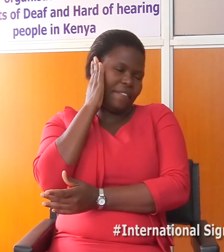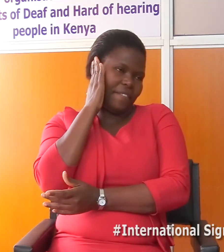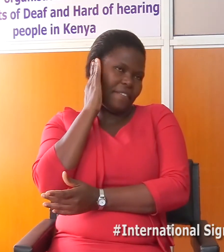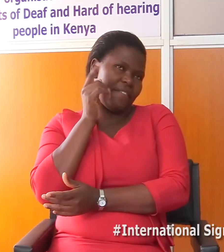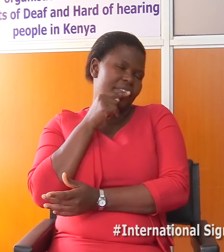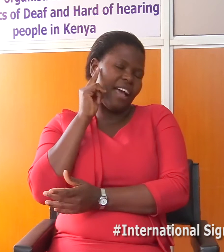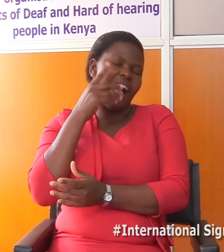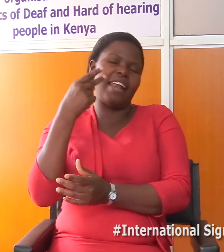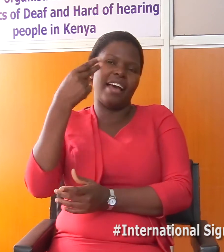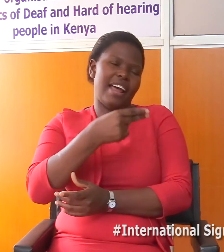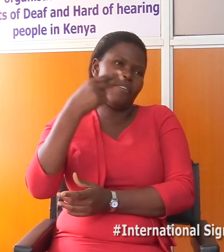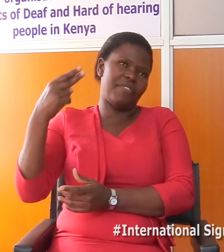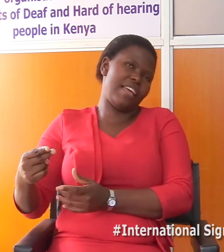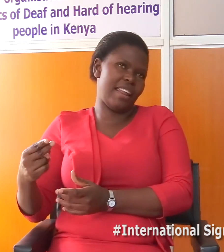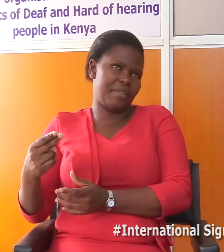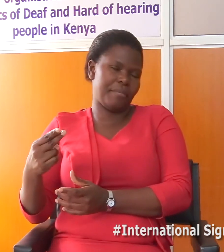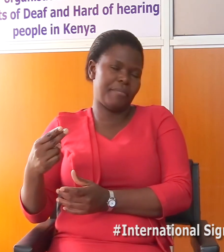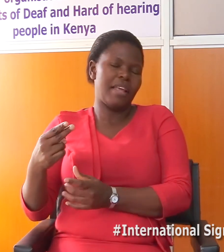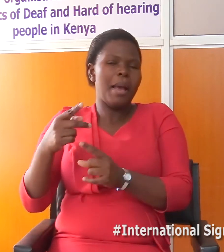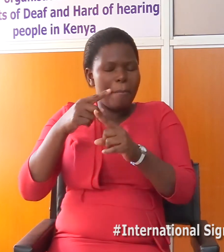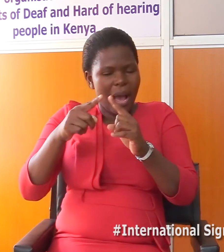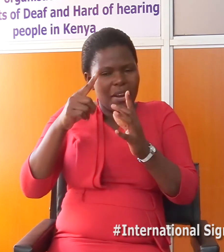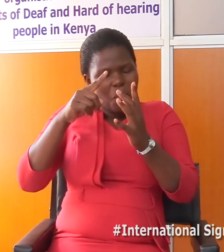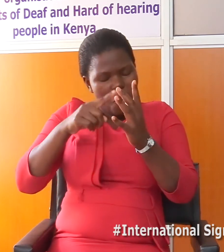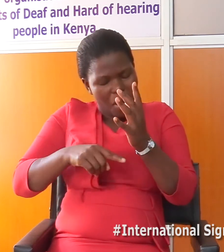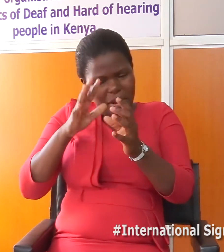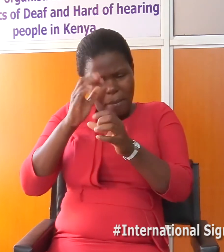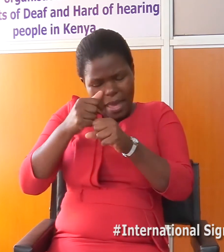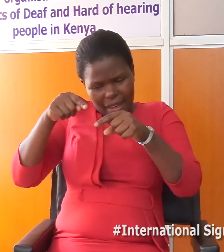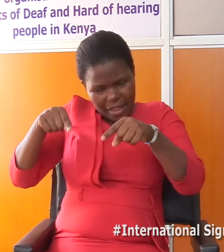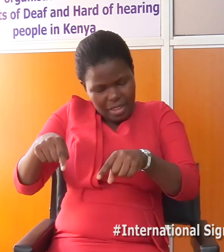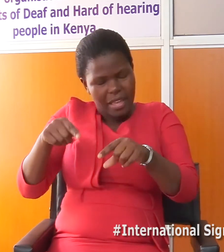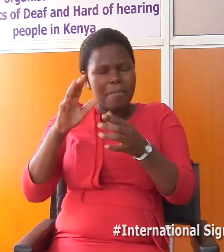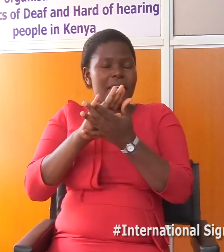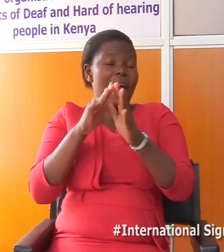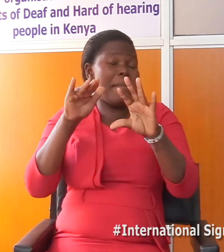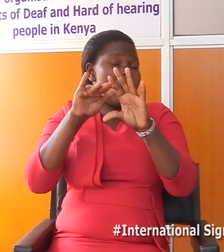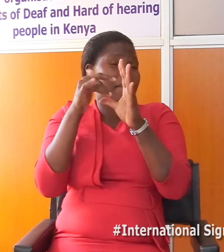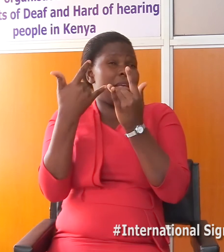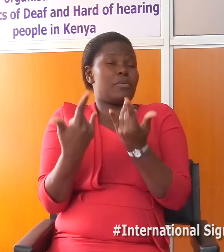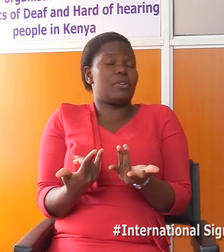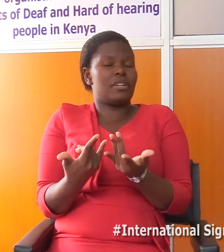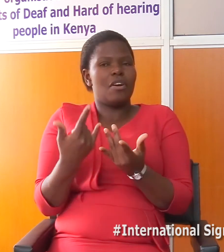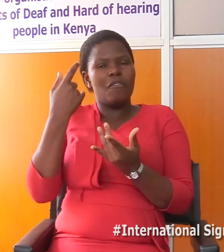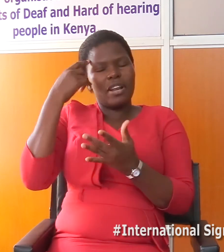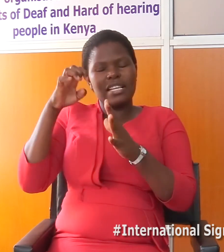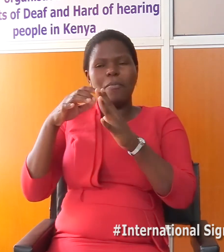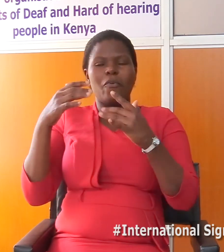deaf and hard of hearing. Yes. But what made this is just become a member. For you also to